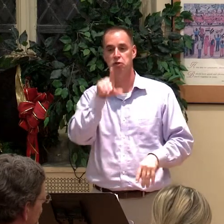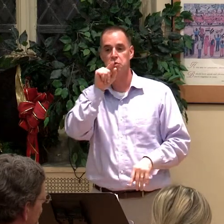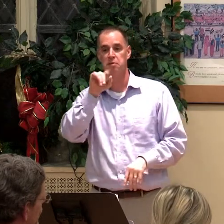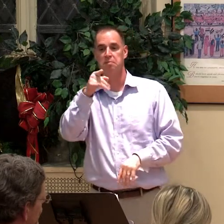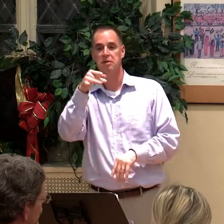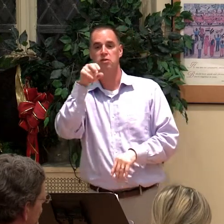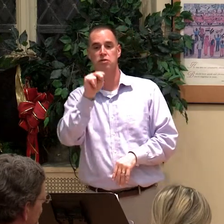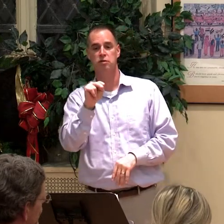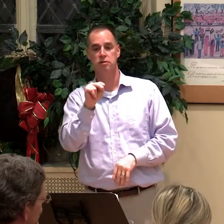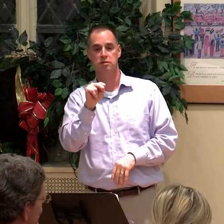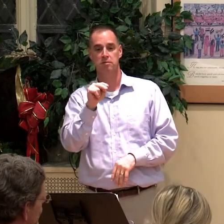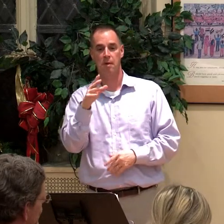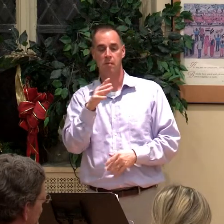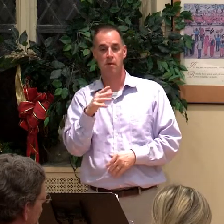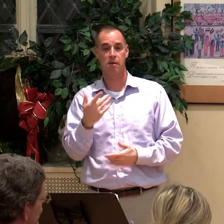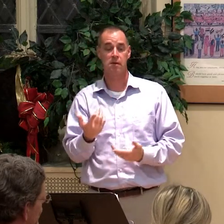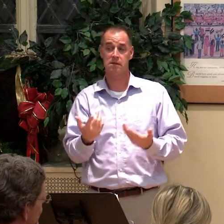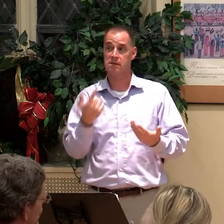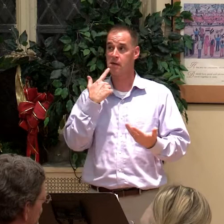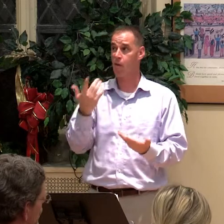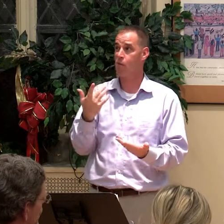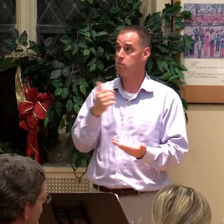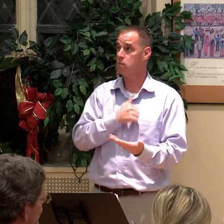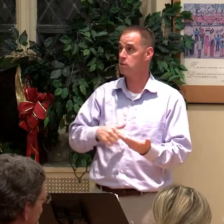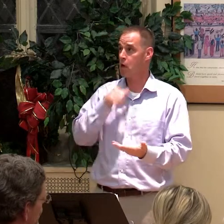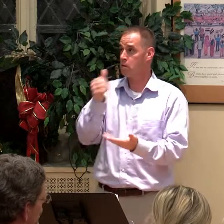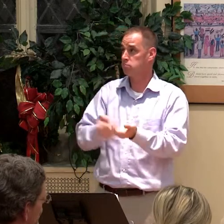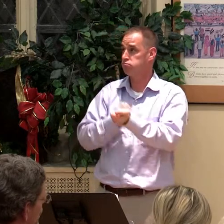talons that read, "I'm sorry I wasn't there."